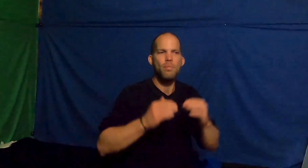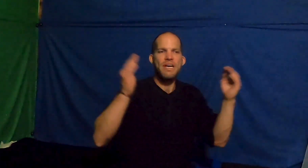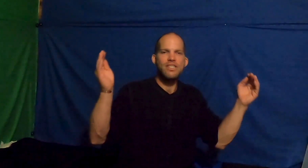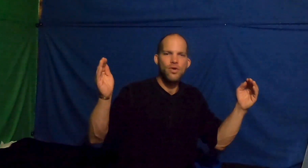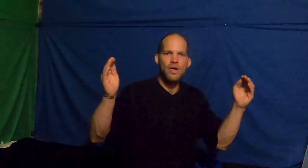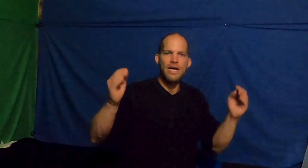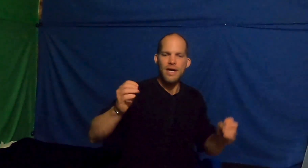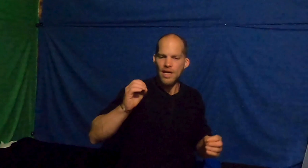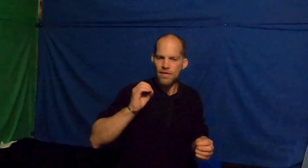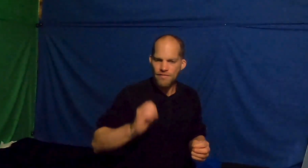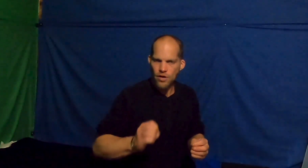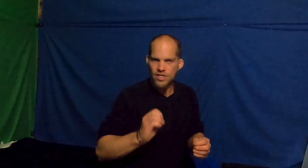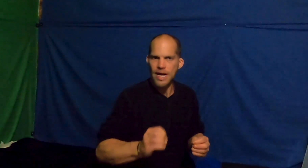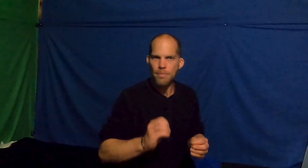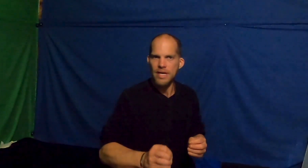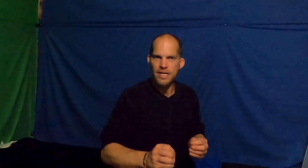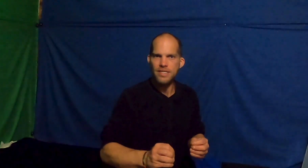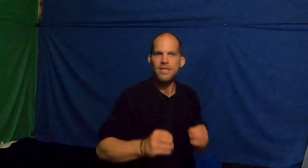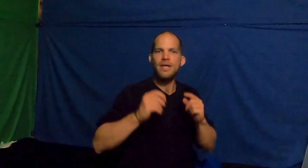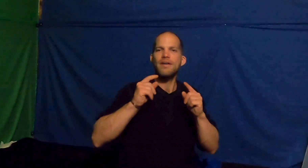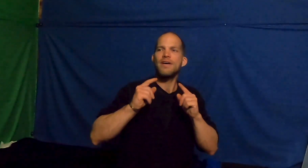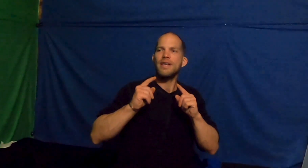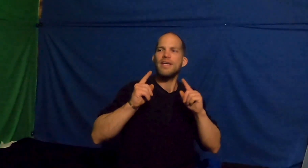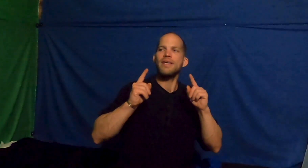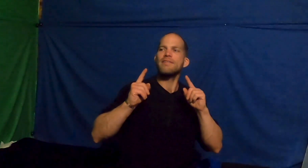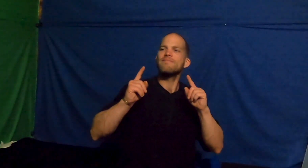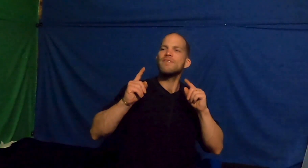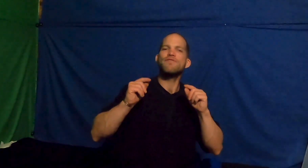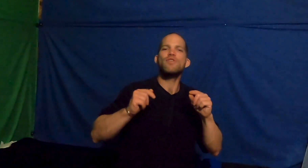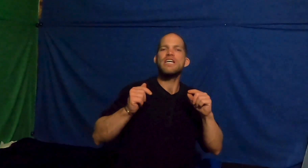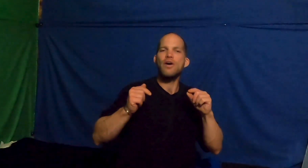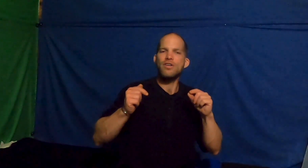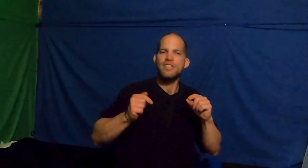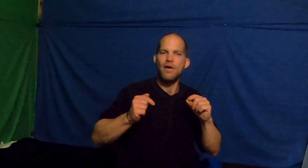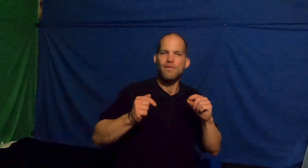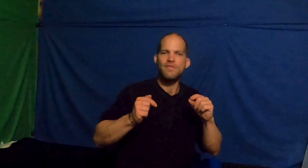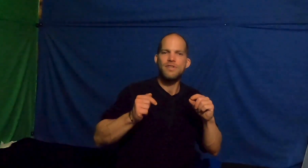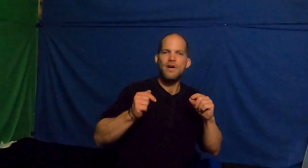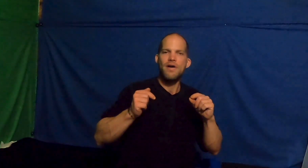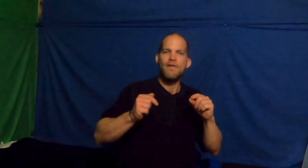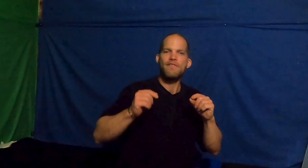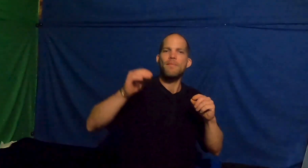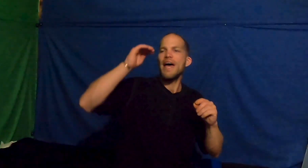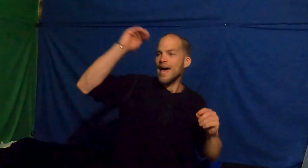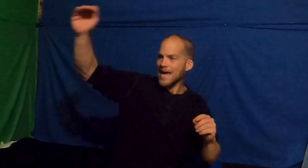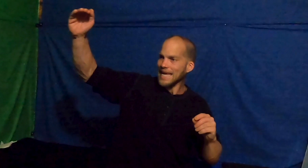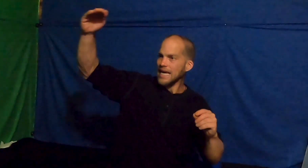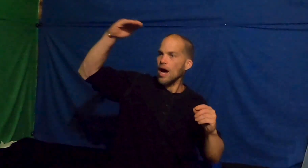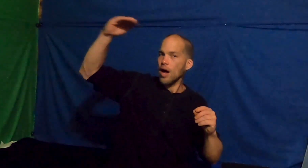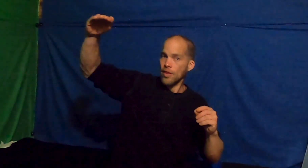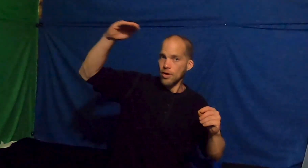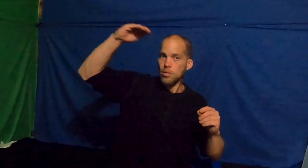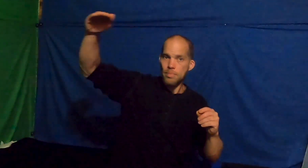big degree. The first step is freeing ourselves from any other